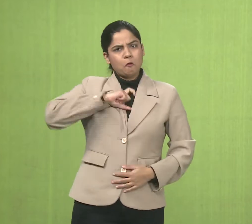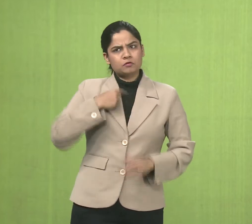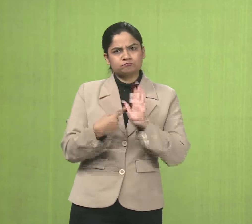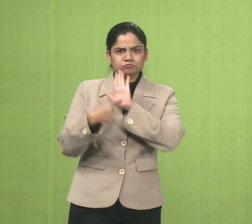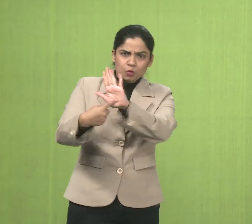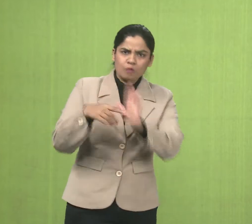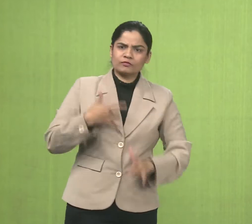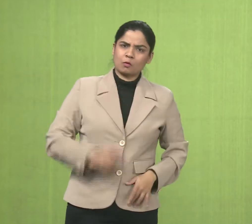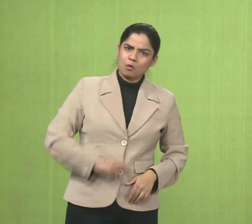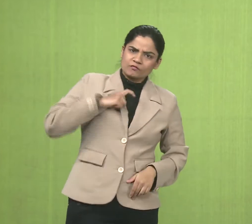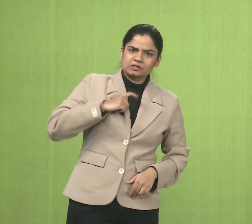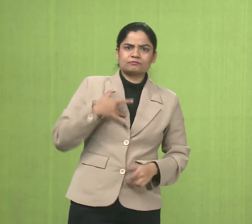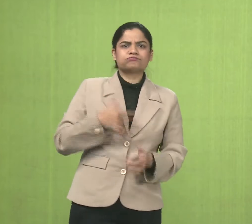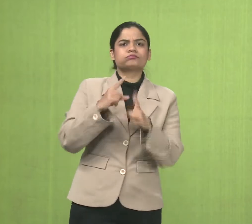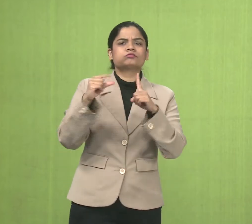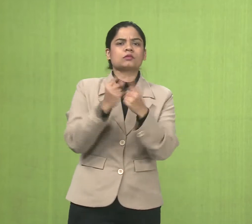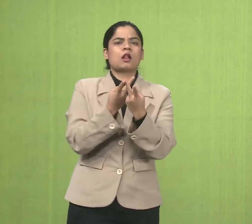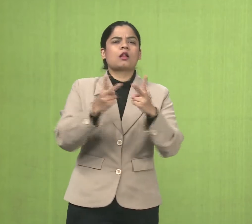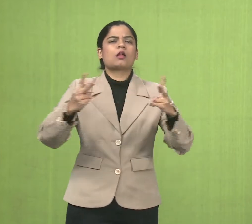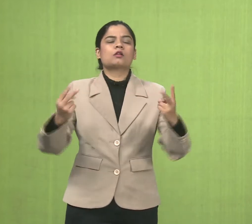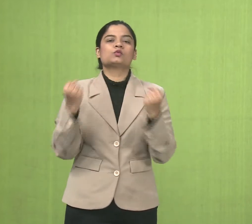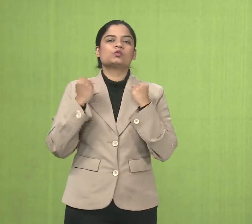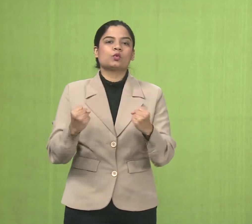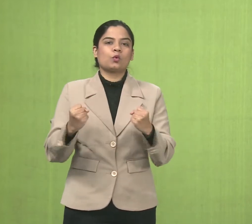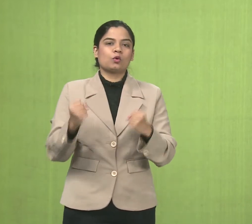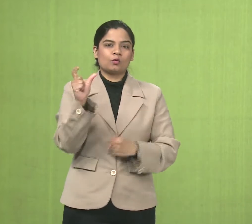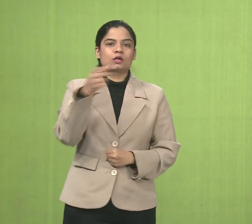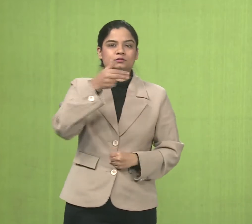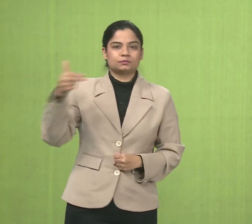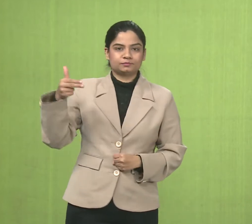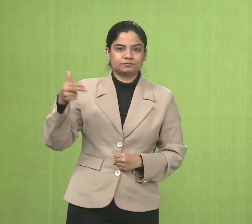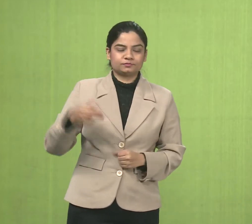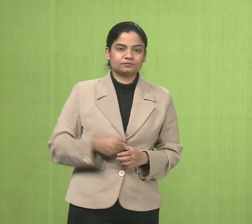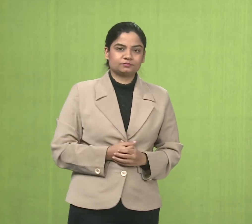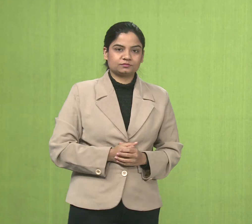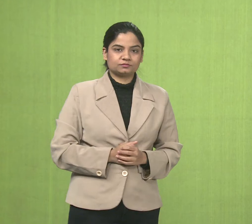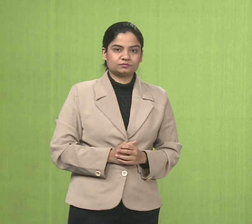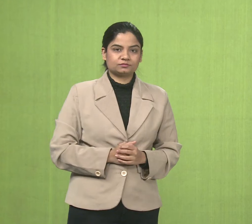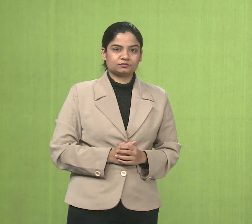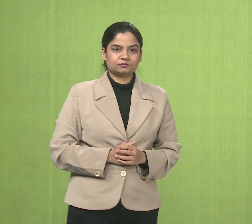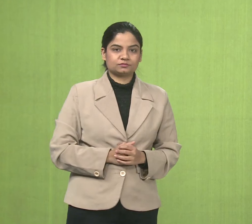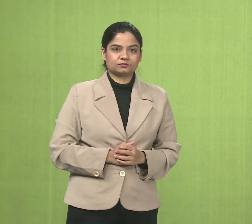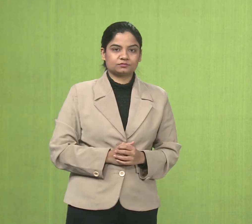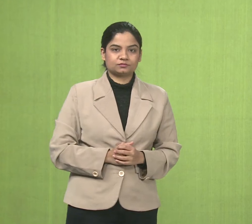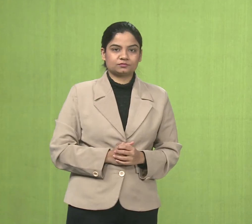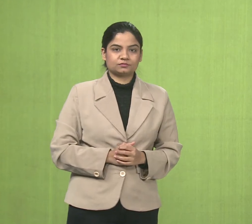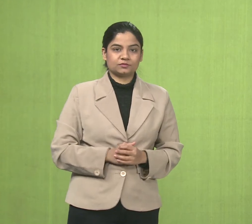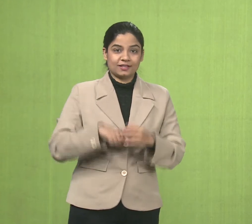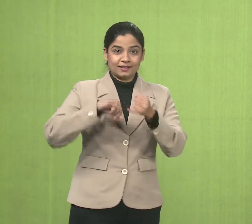in the picture, the person has strengths of different kinds, the quality of being strong.